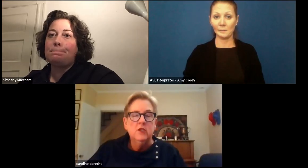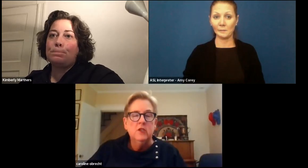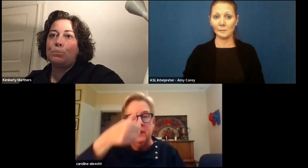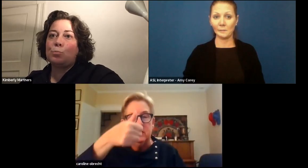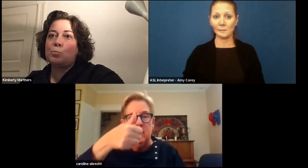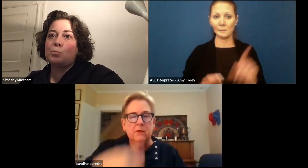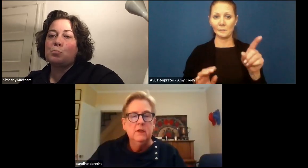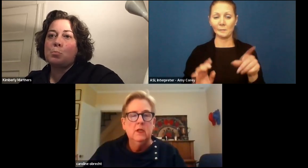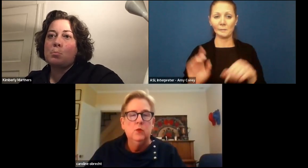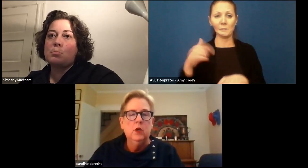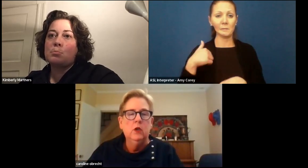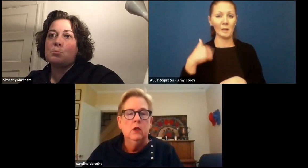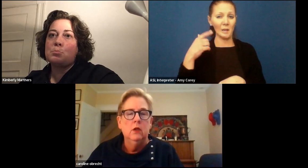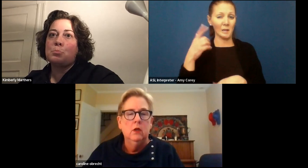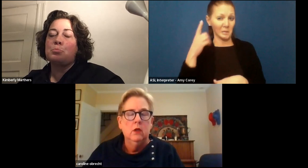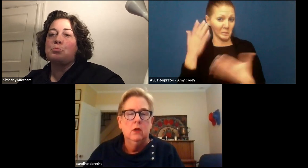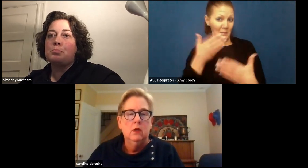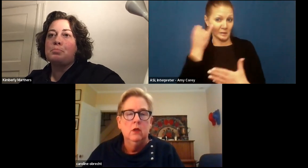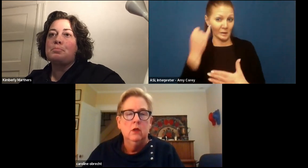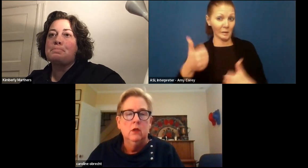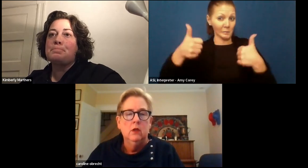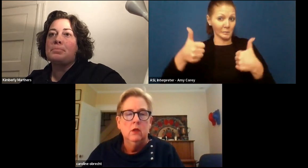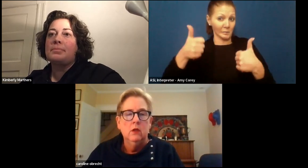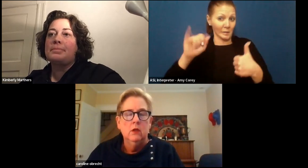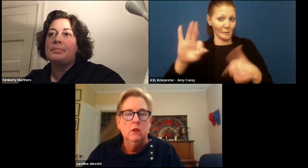Perhaps we could just do a thumbs up if it does work.